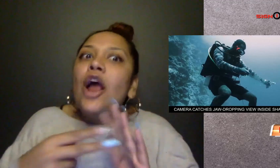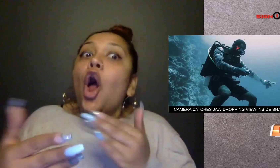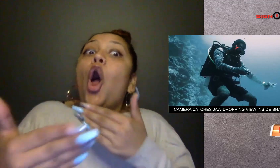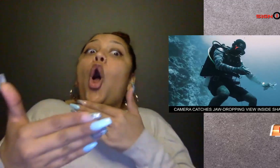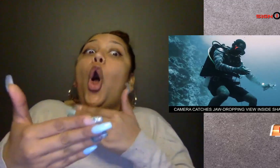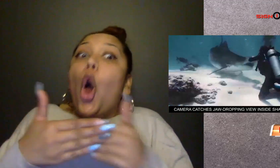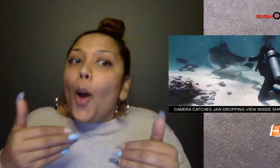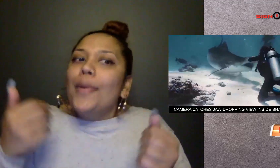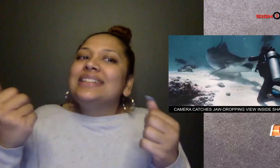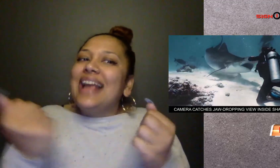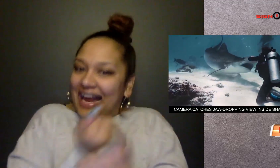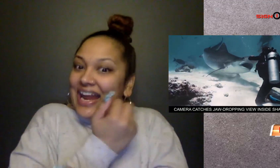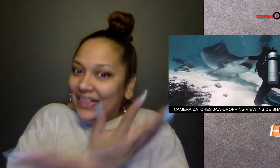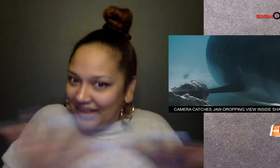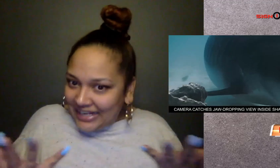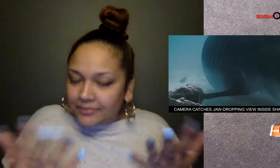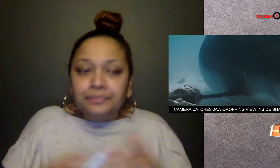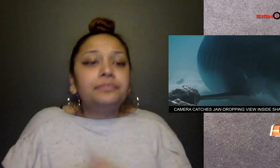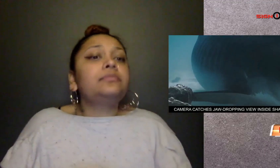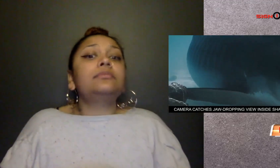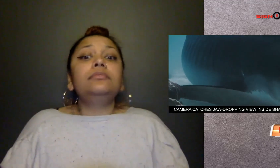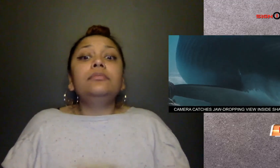well almost anything